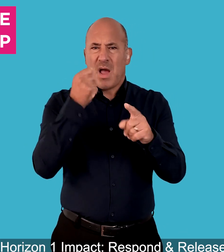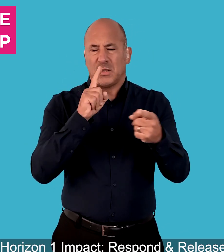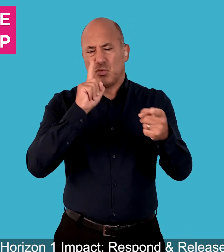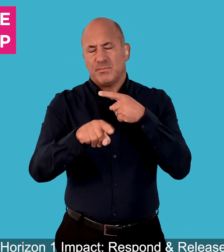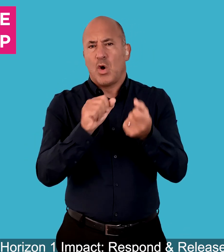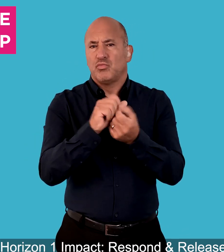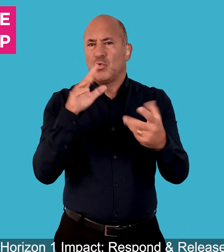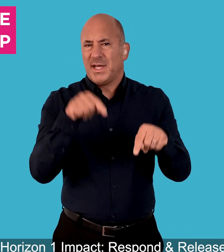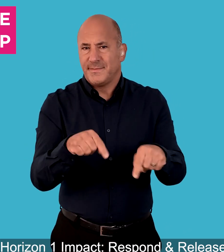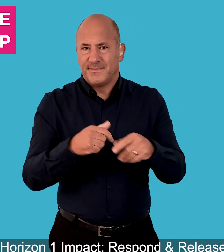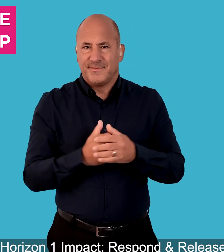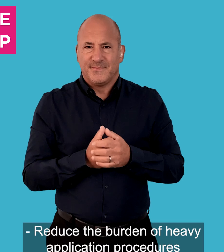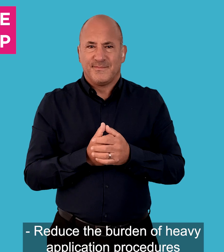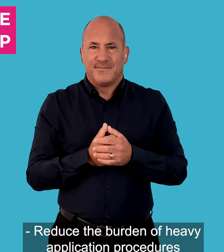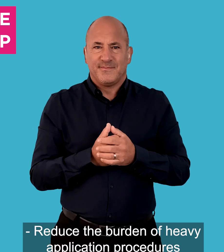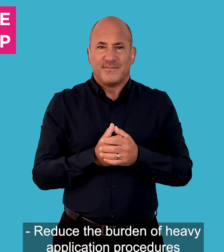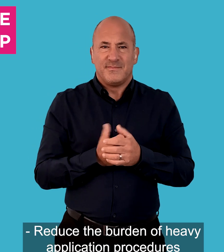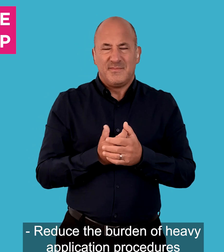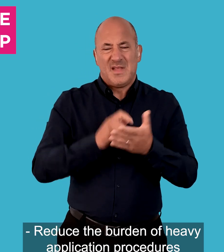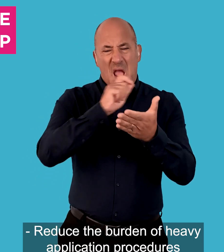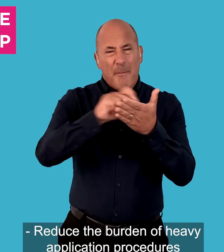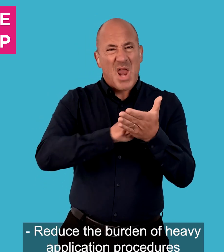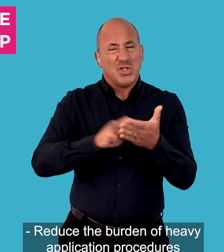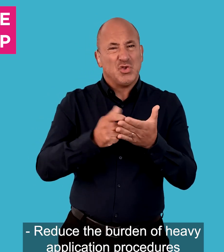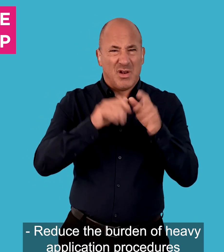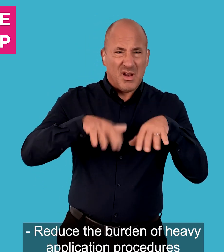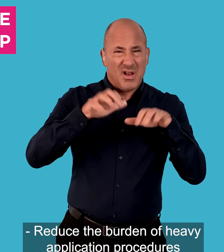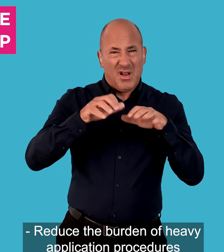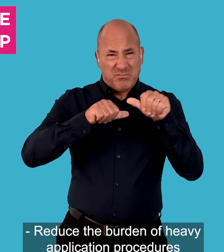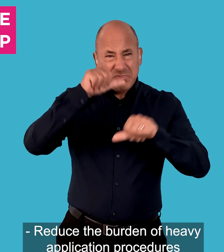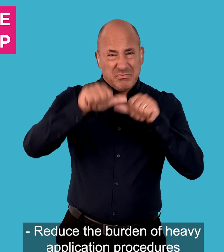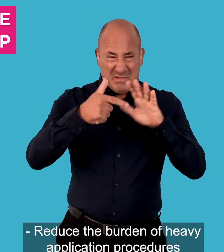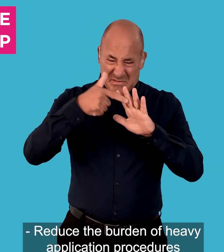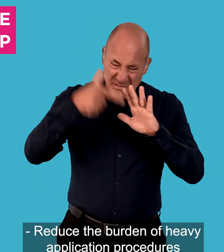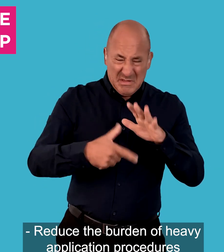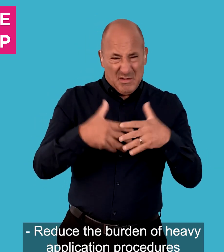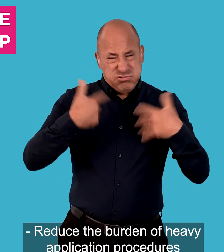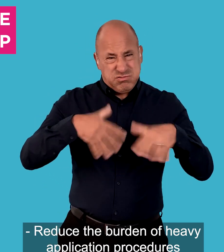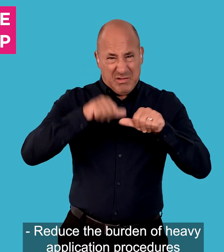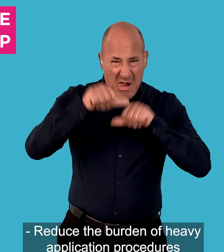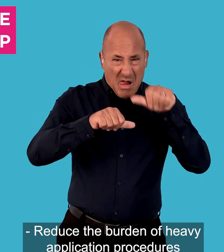Horizon 1 impact respond and release. Reduce the burden of heavy application procedures.